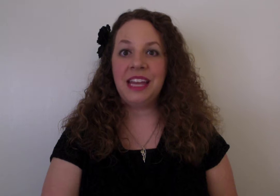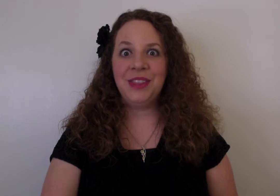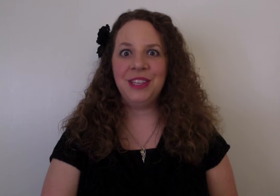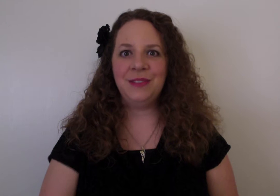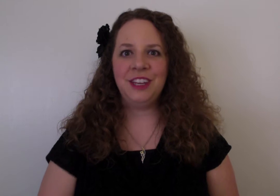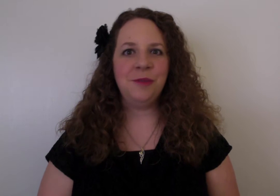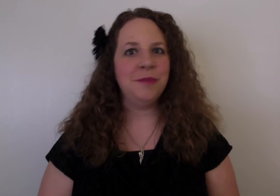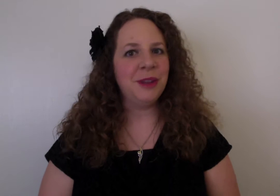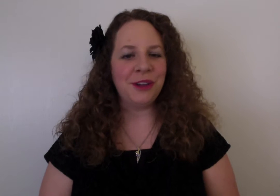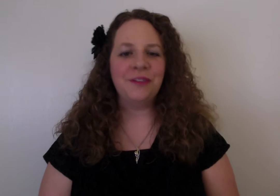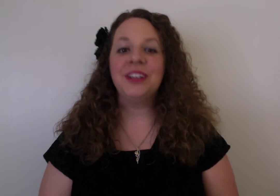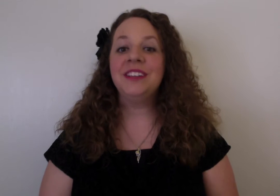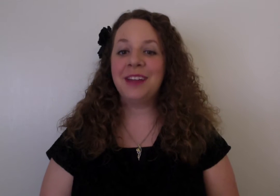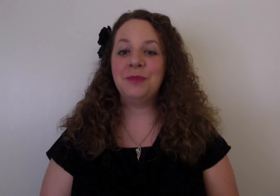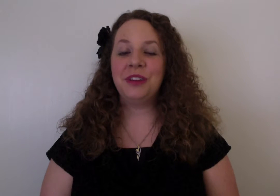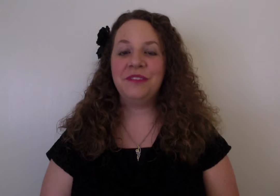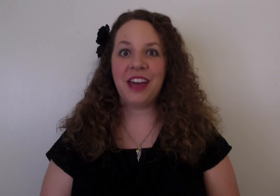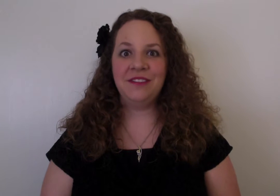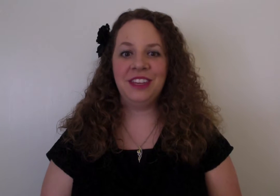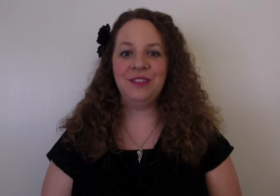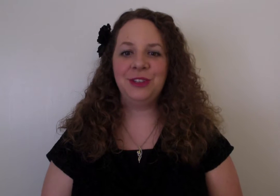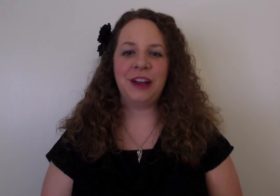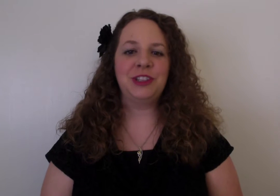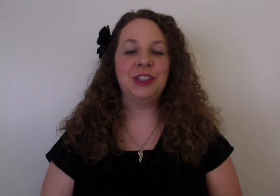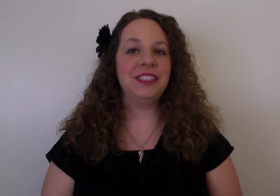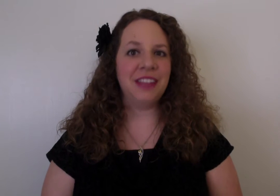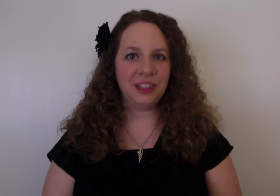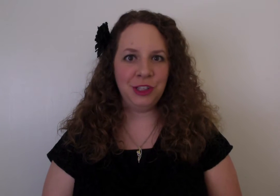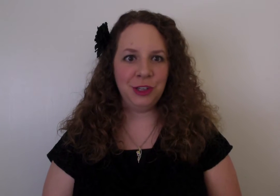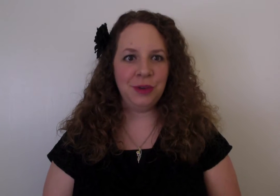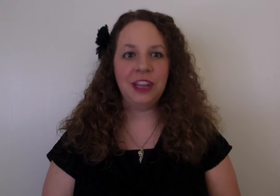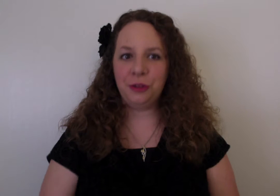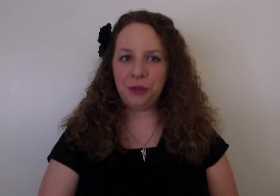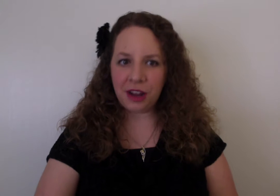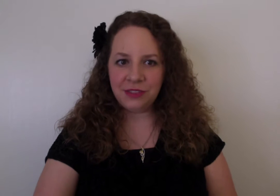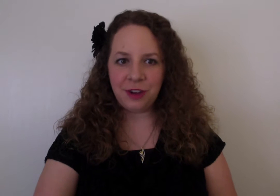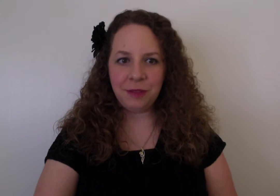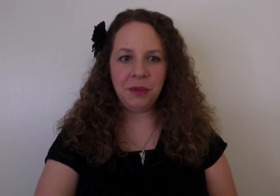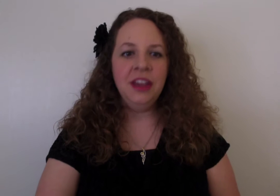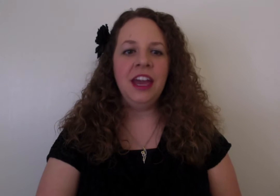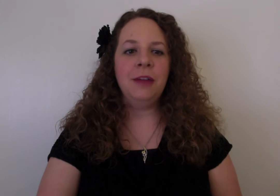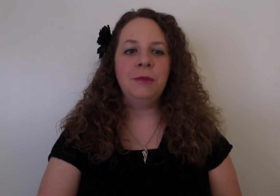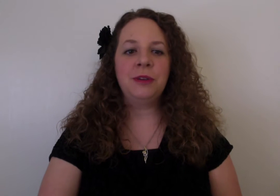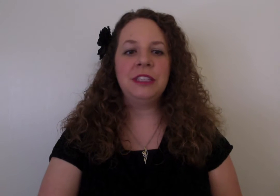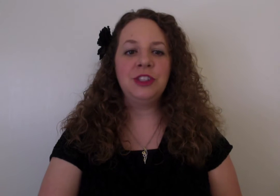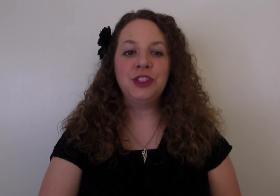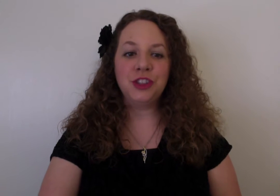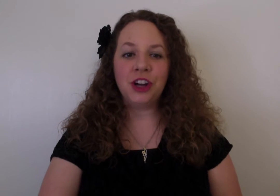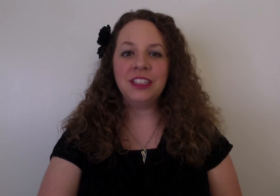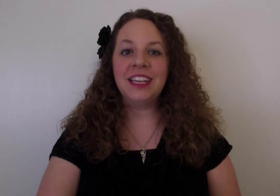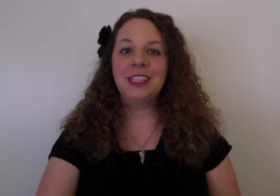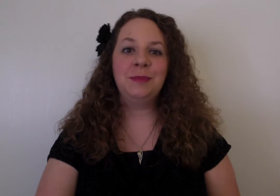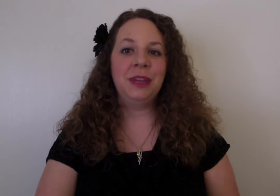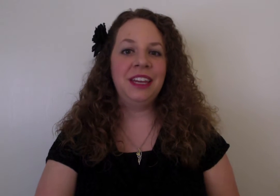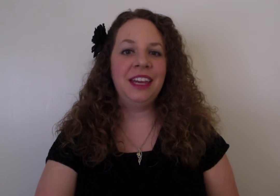In this video, we'll be going over 9.5 giving directions next to and across from, and we're going to start explaining how